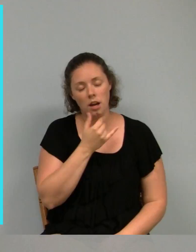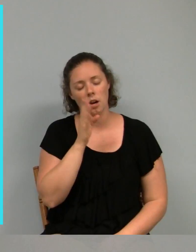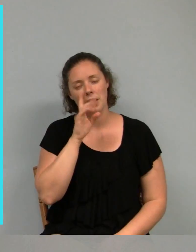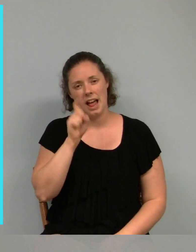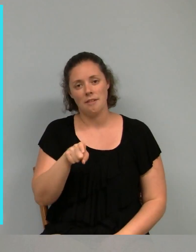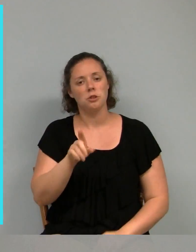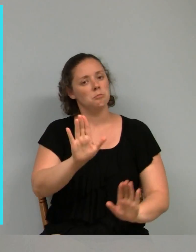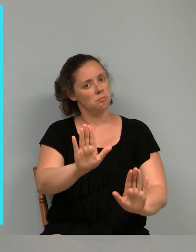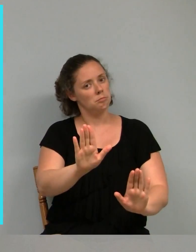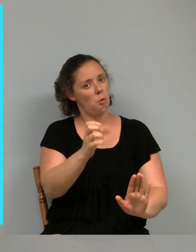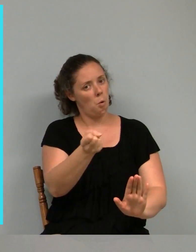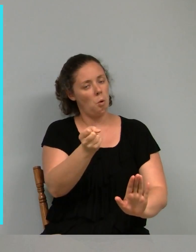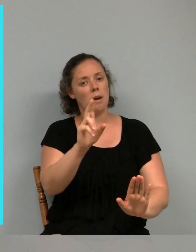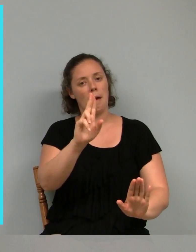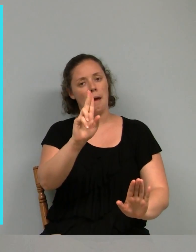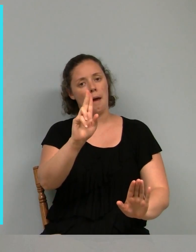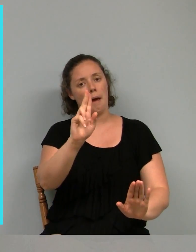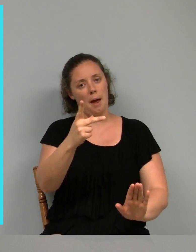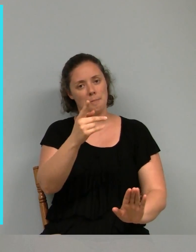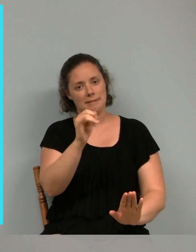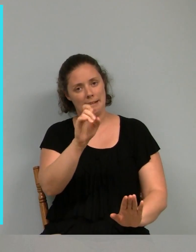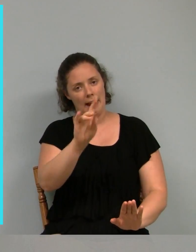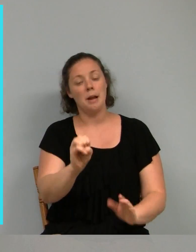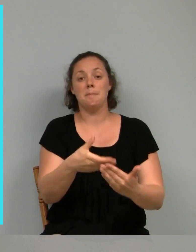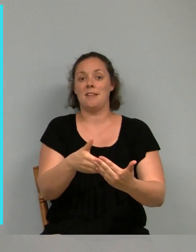the execution phase may begin.